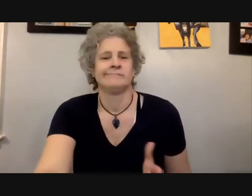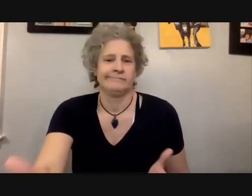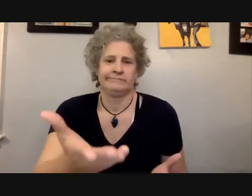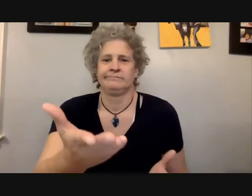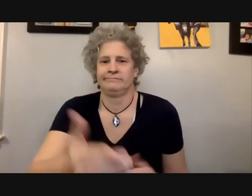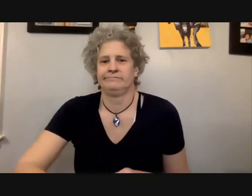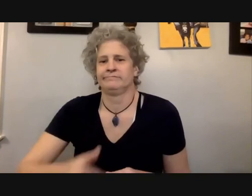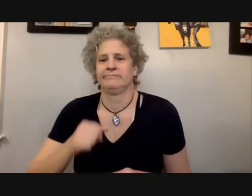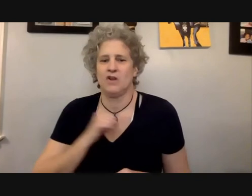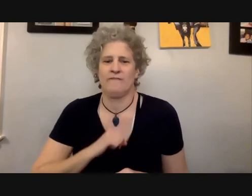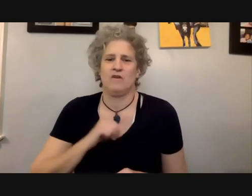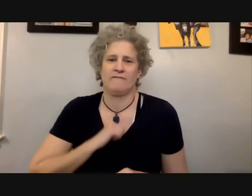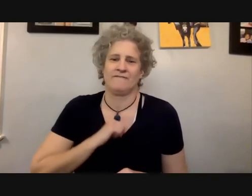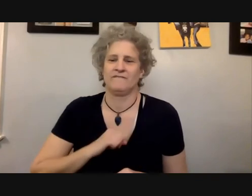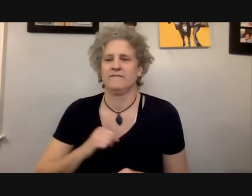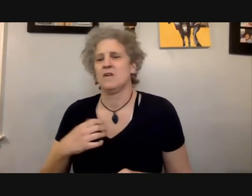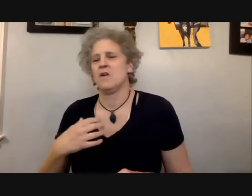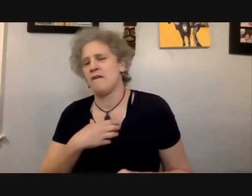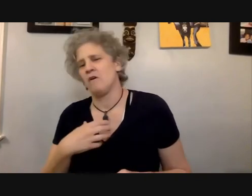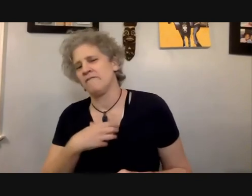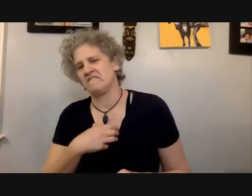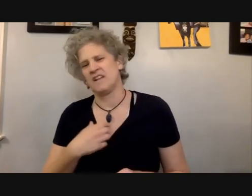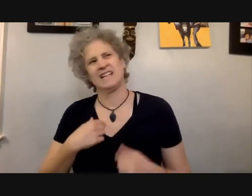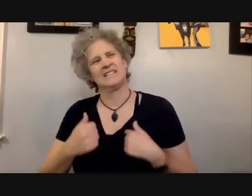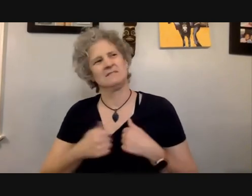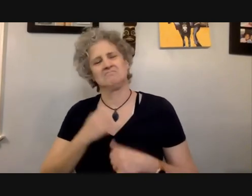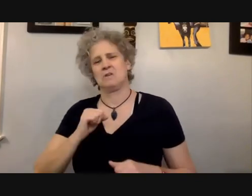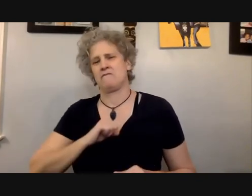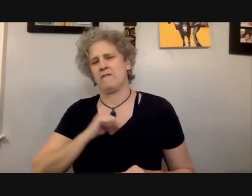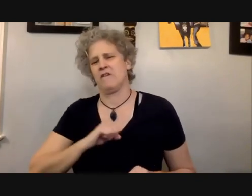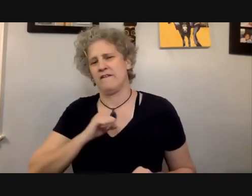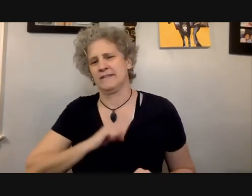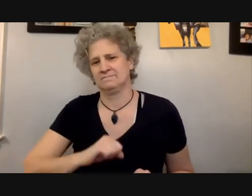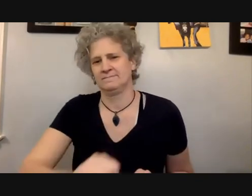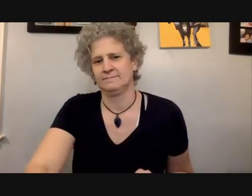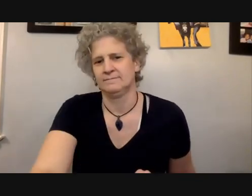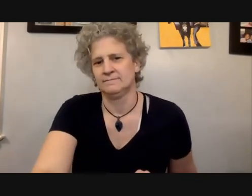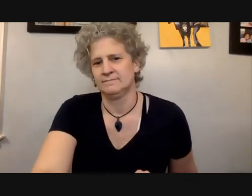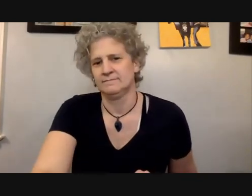which sucks, I know, not to feel well. And then we covered cough,